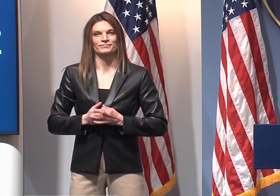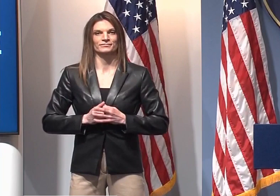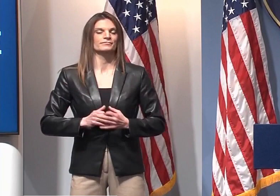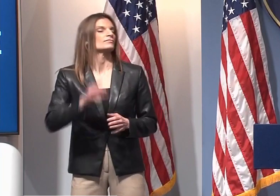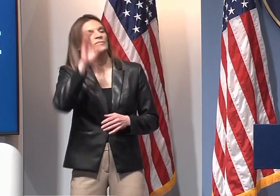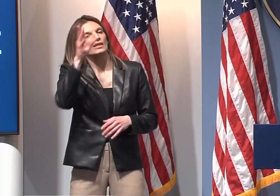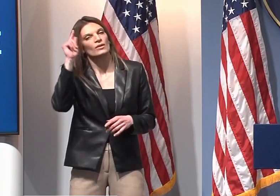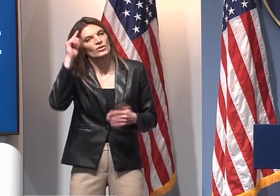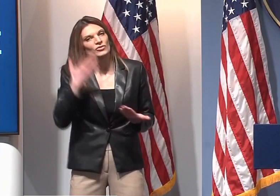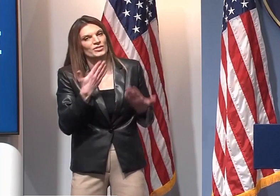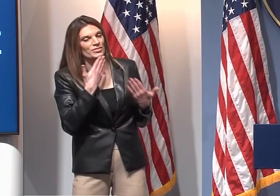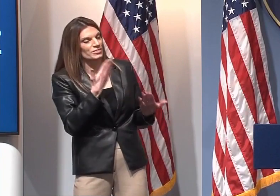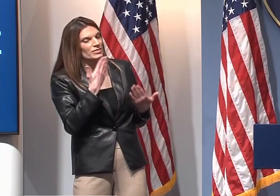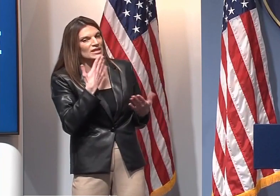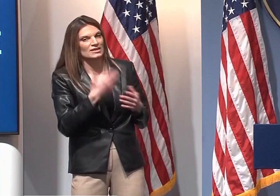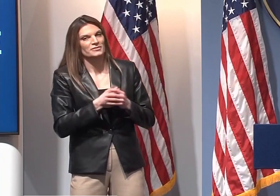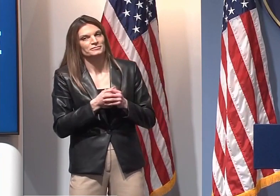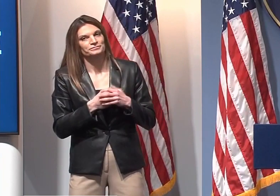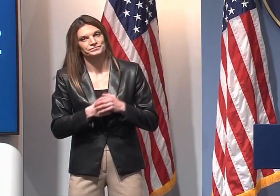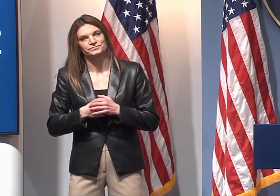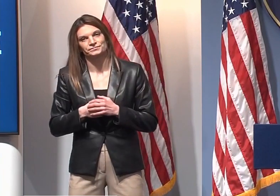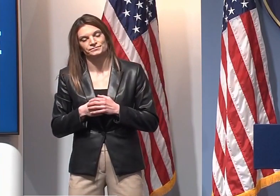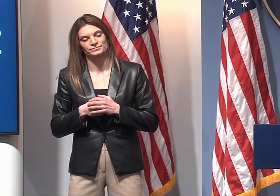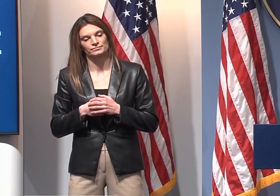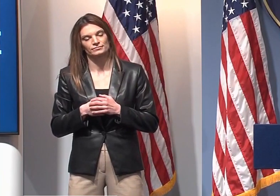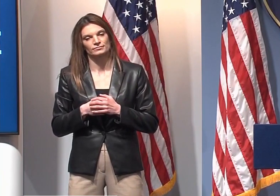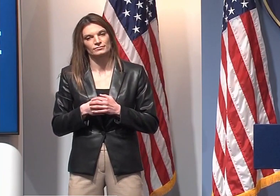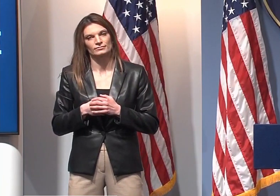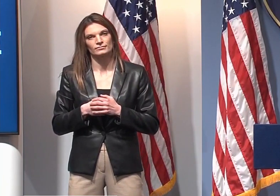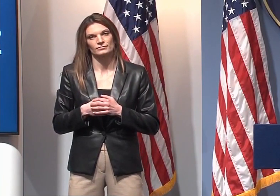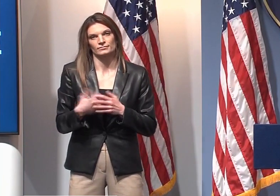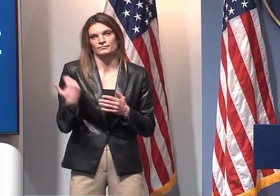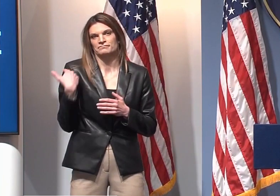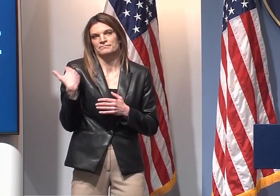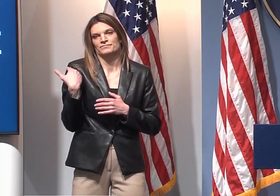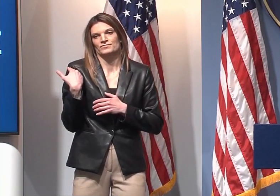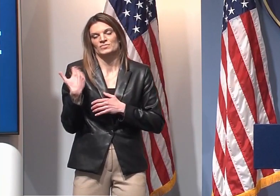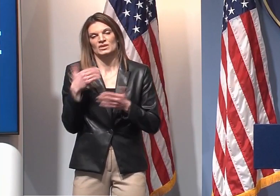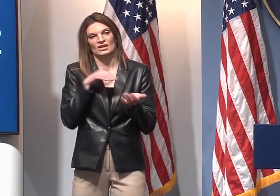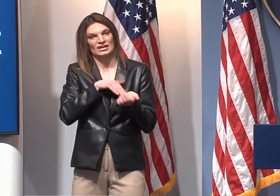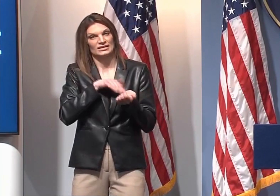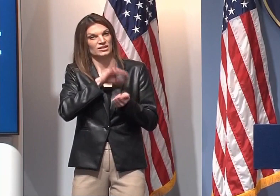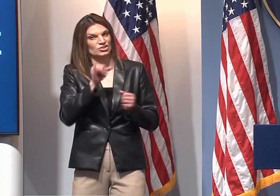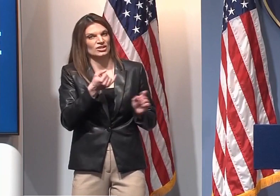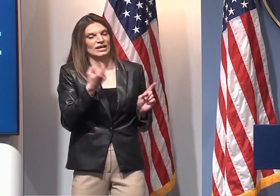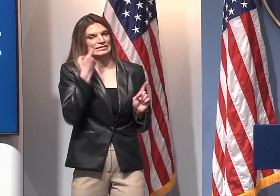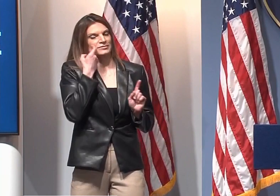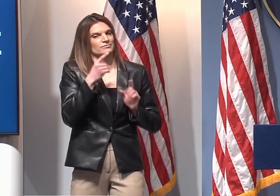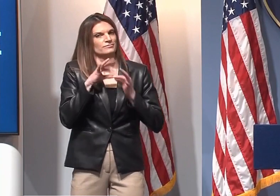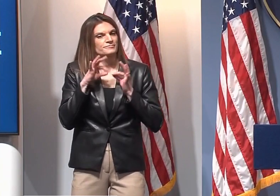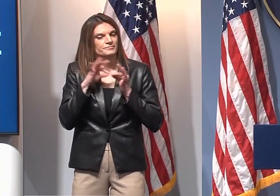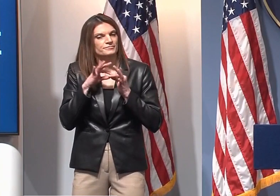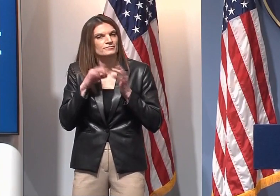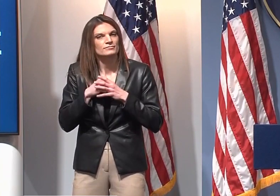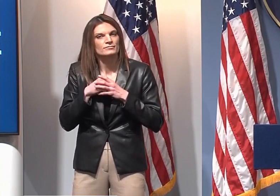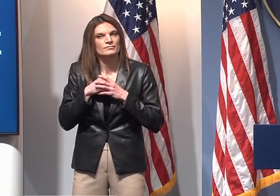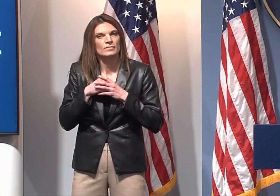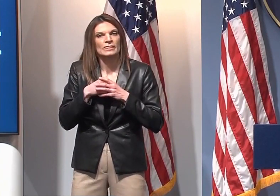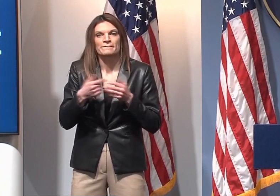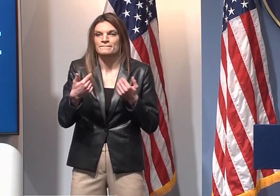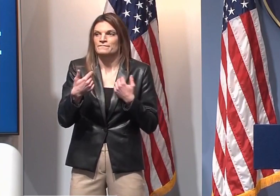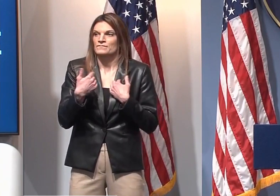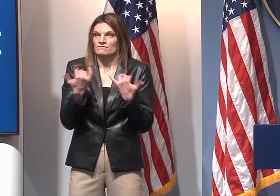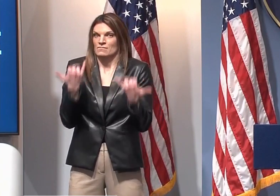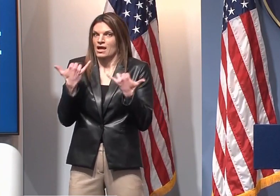Hi, Governor. Thank you for taking my question. Earlier, Dr. Calhoun, I believe, said, quote, "We need to be using every tool in our